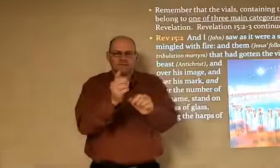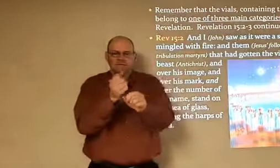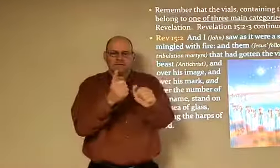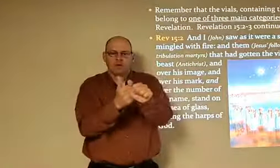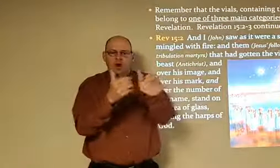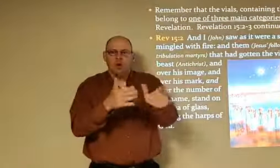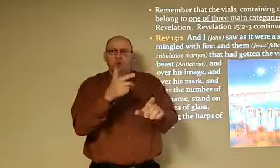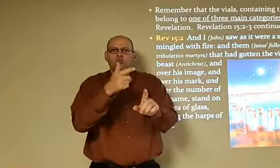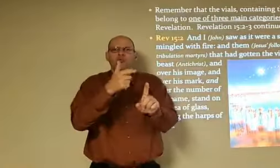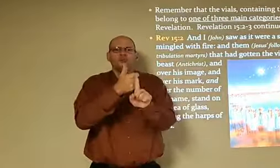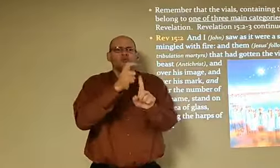"And them,"